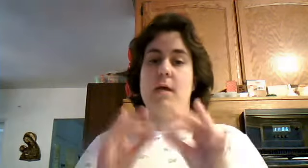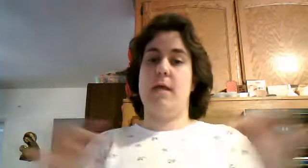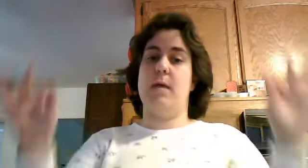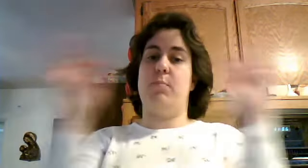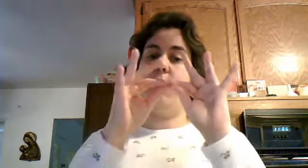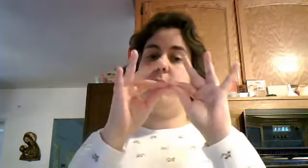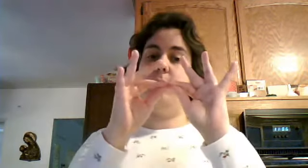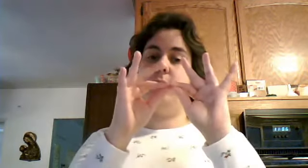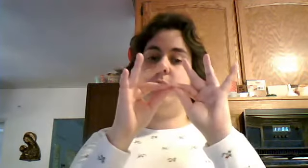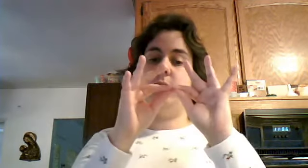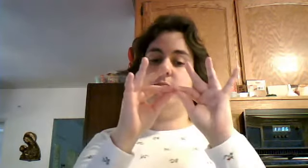Important.